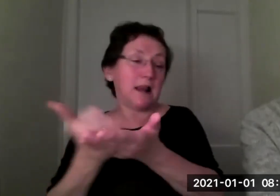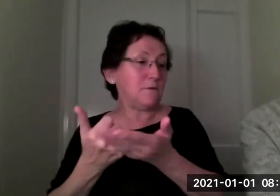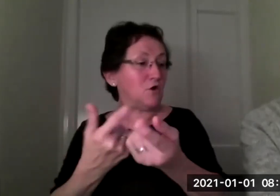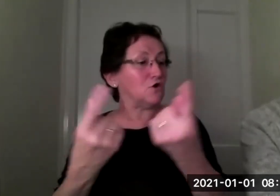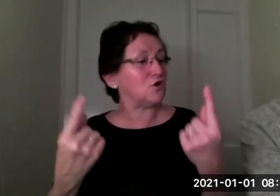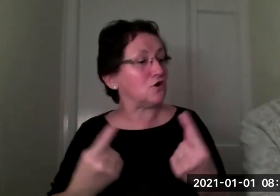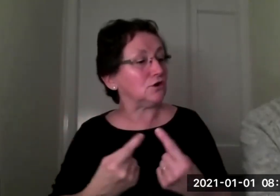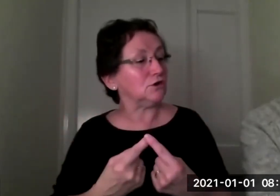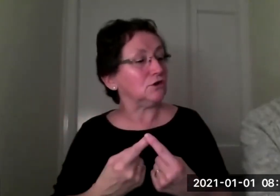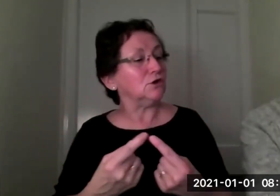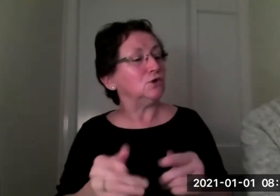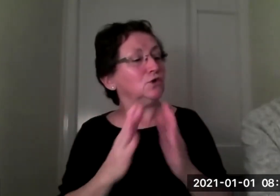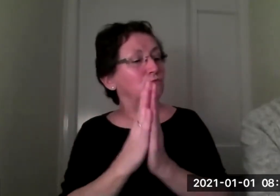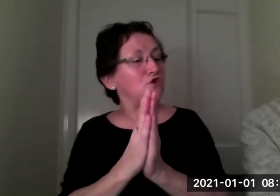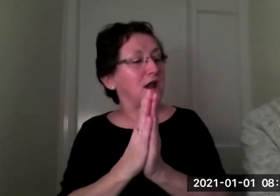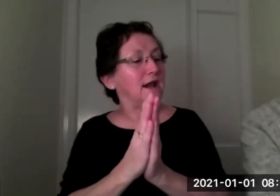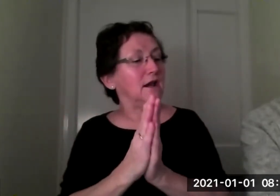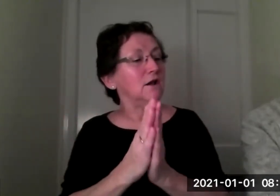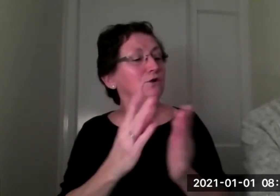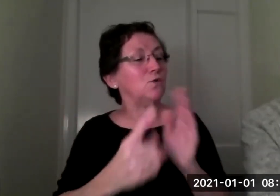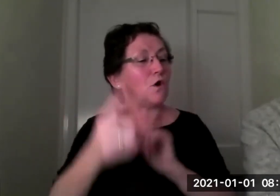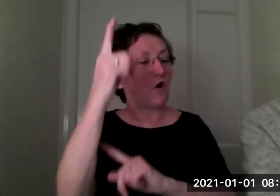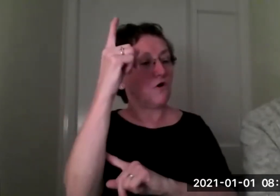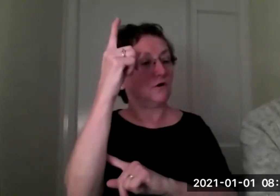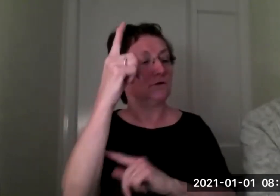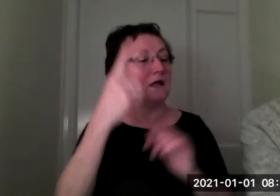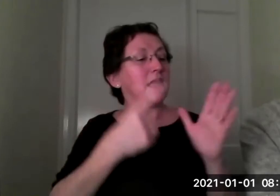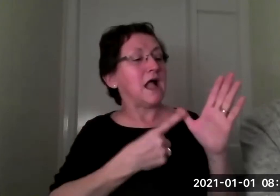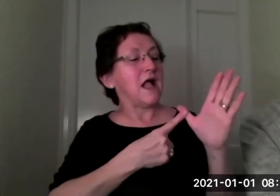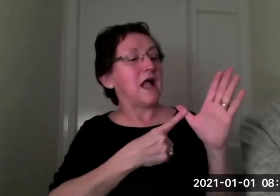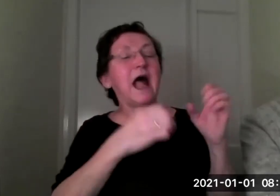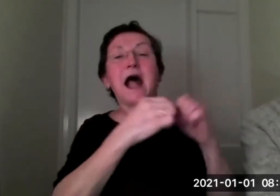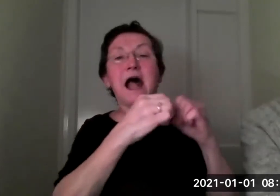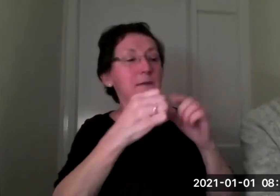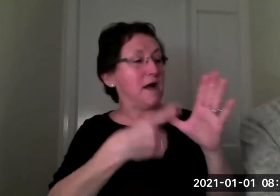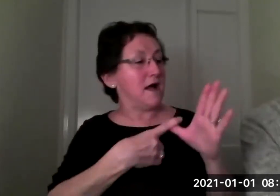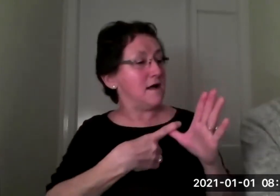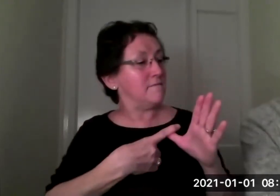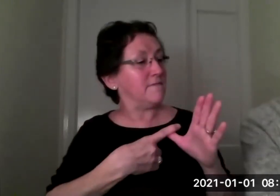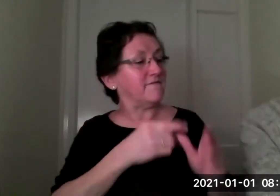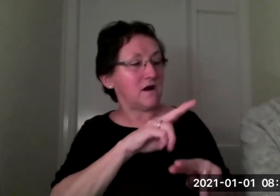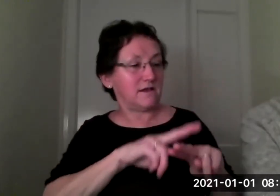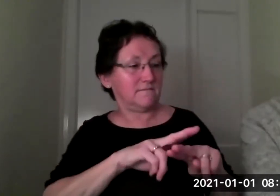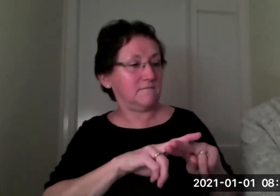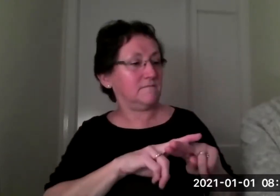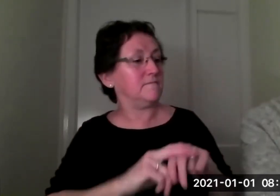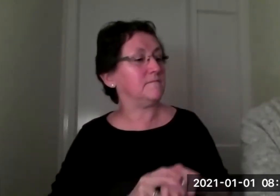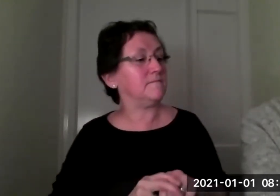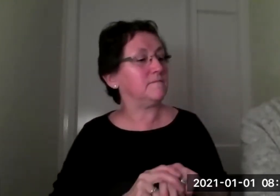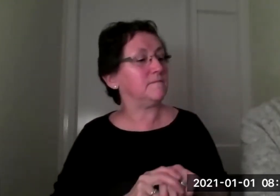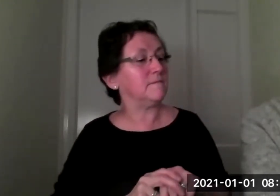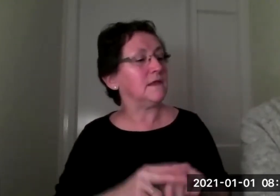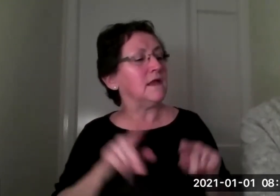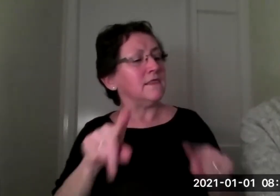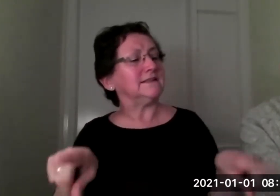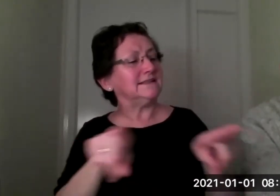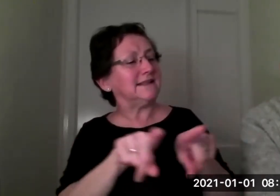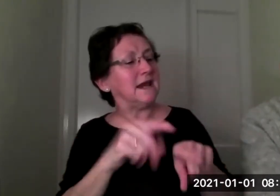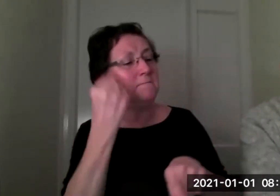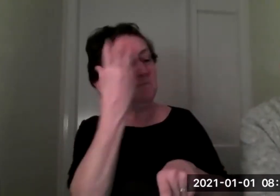us helps us pray to God, our Father. The same